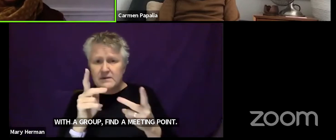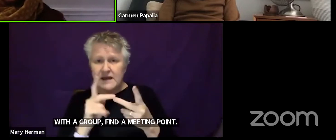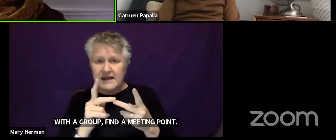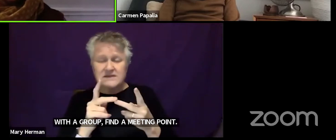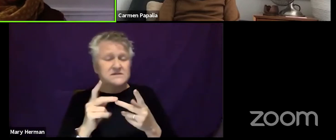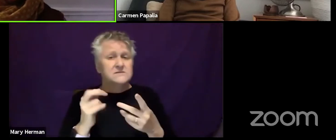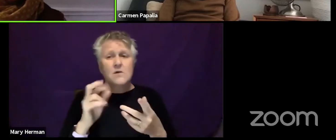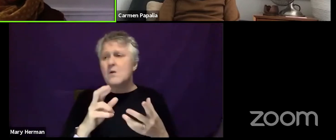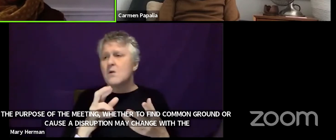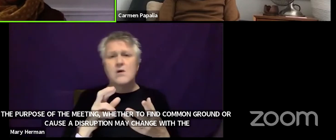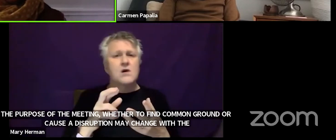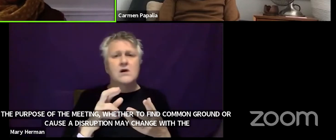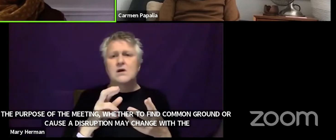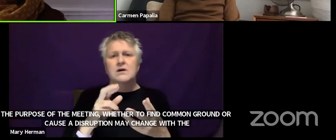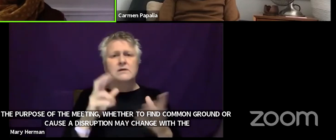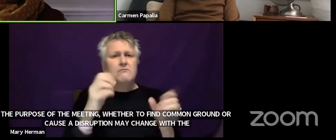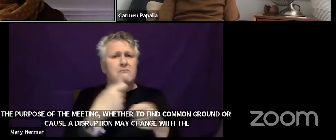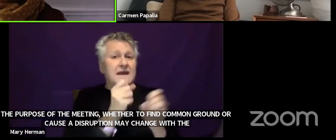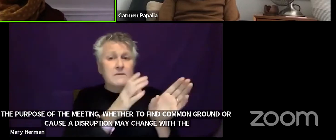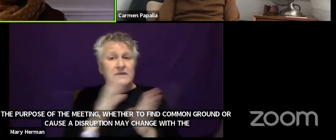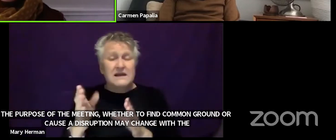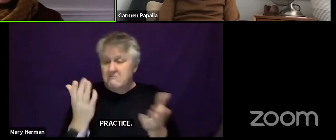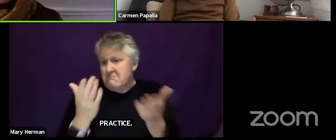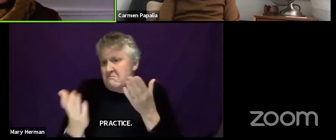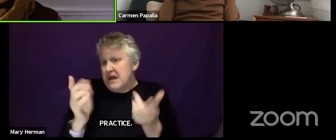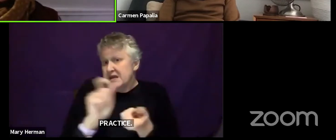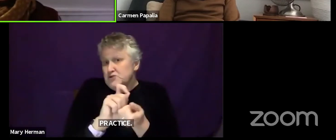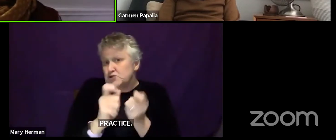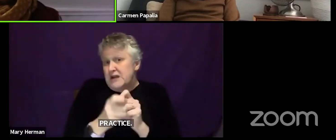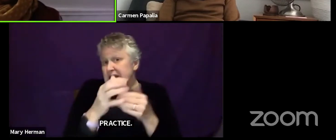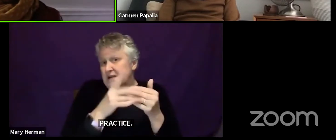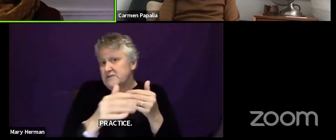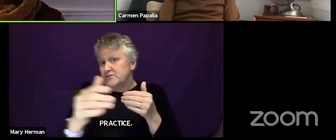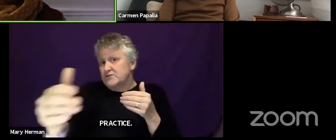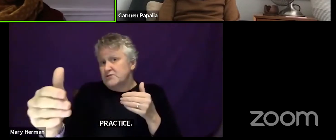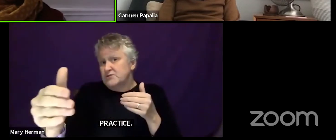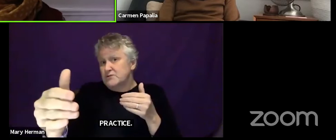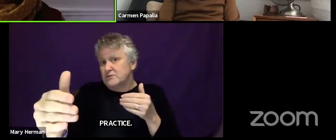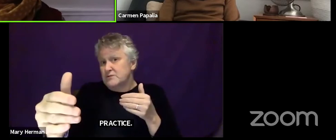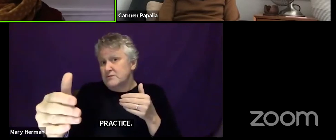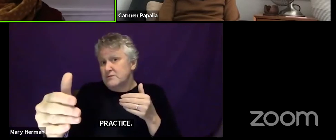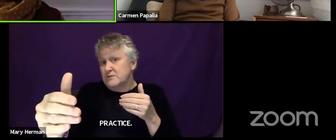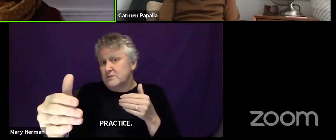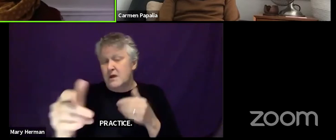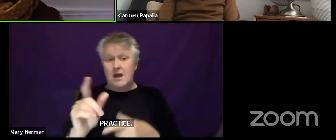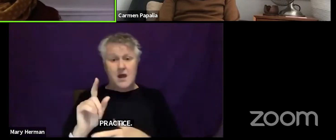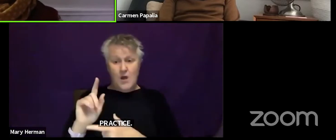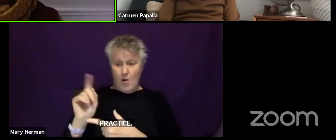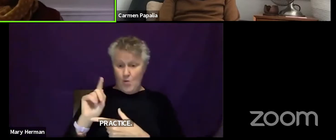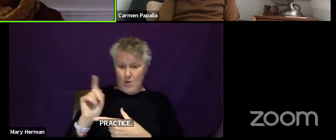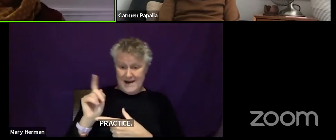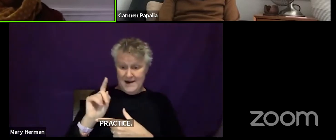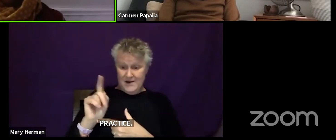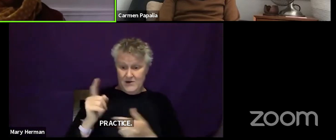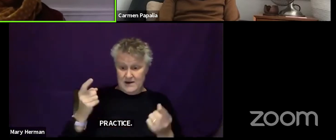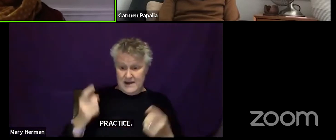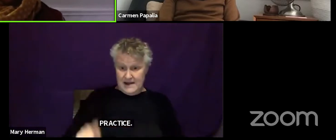practice. The location for the meeting should support what the group intends to